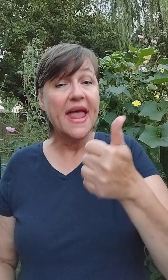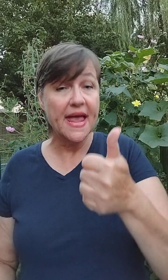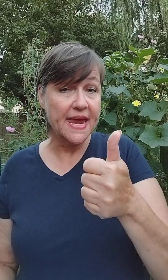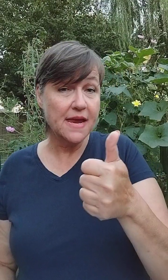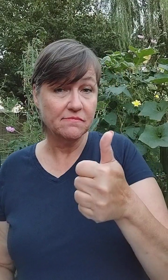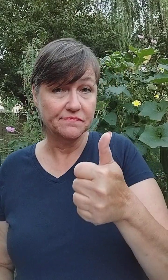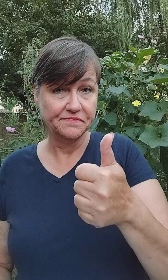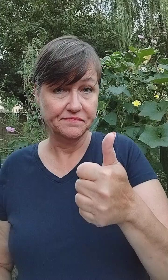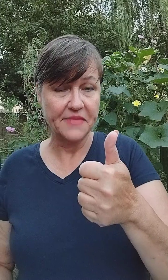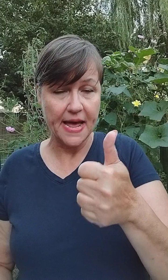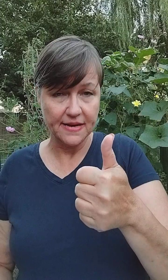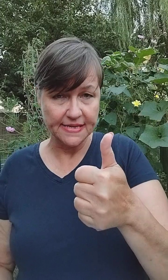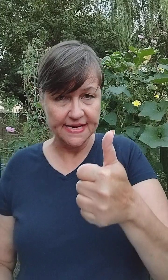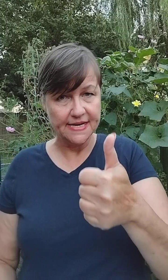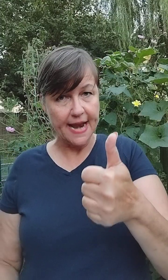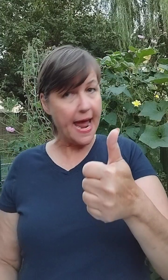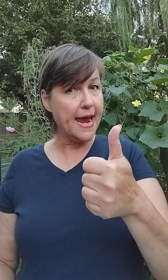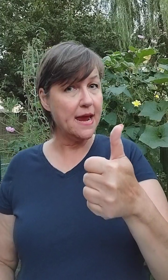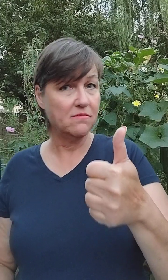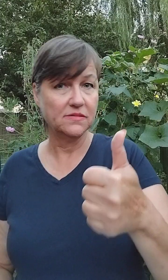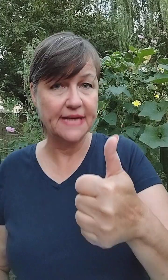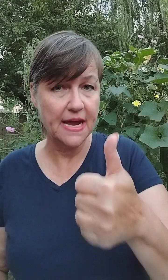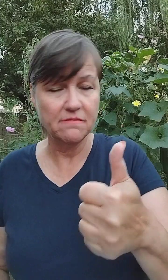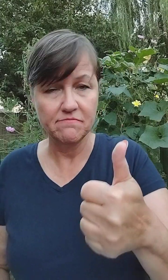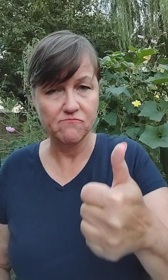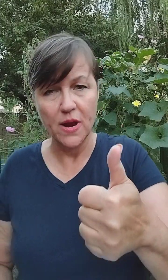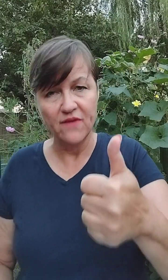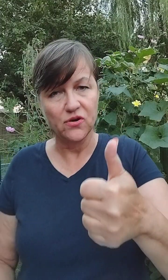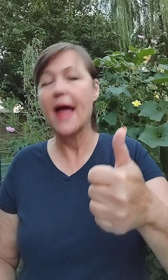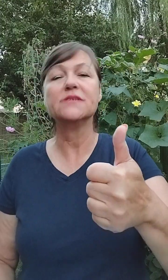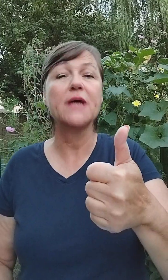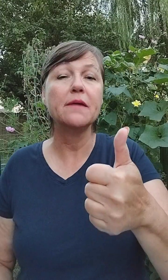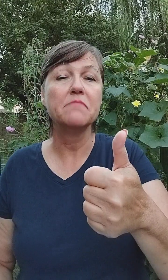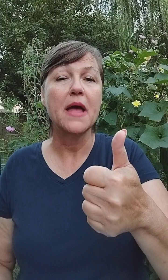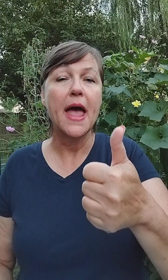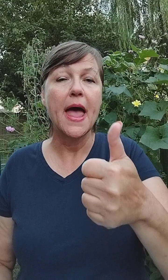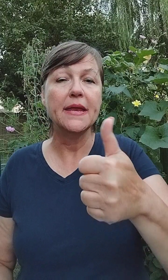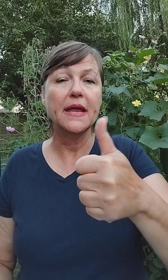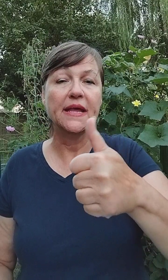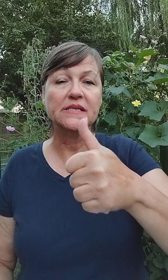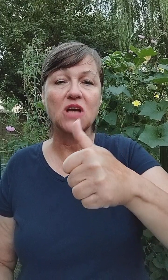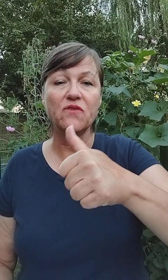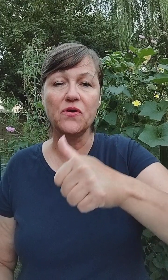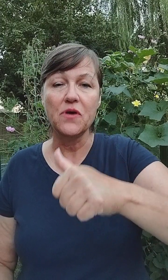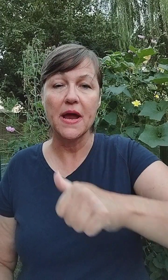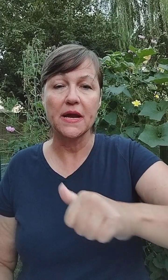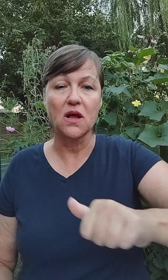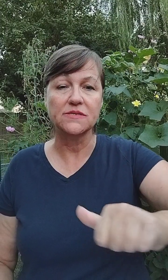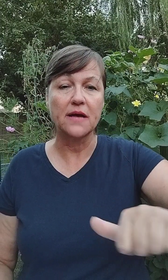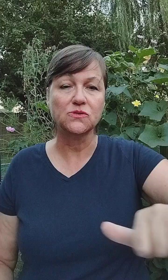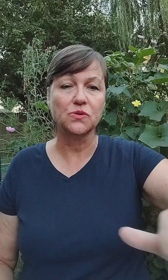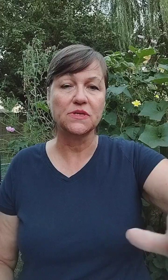Any, that extended A, 10, whatever, handshake, and it leans over and it goes out toward the